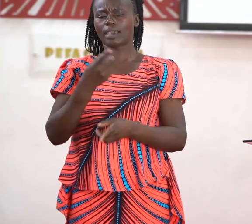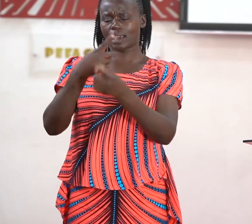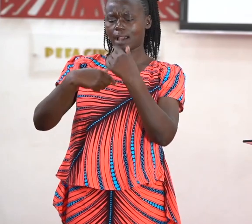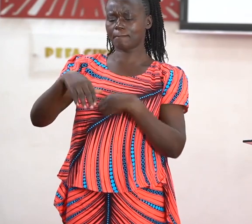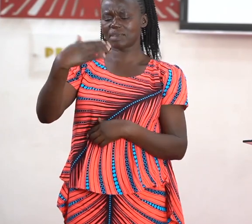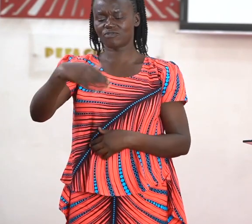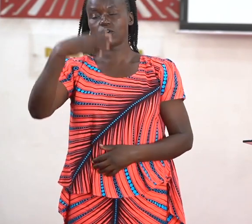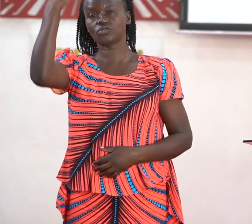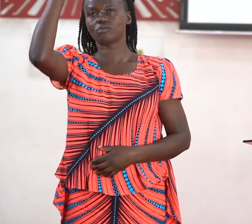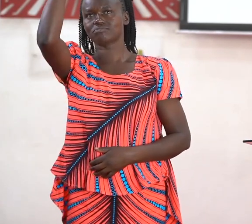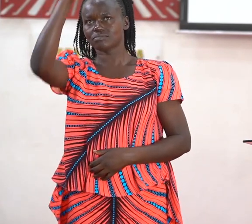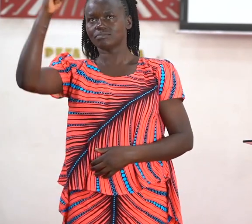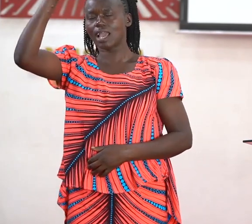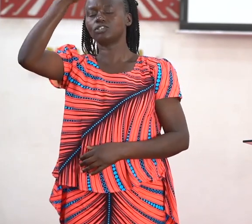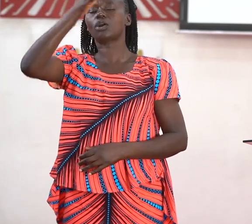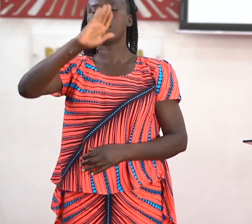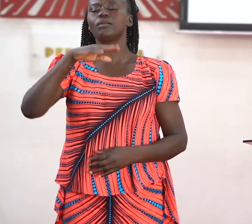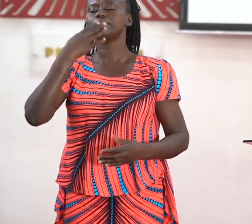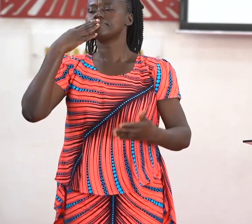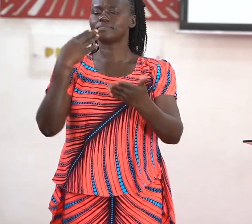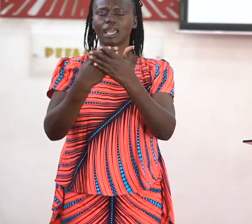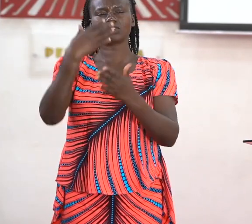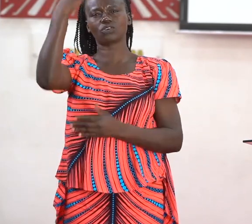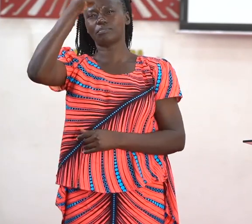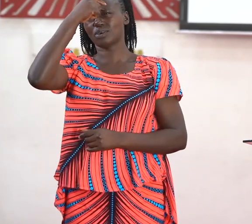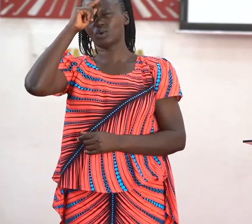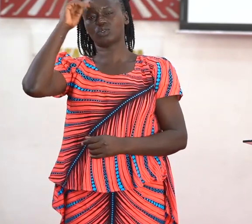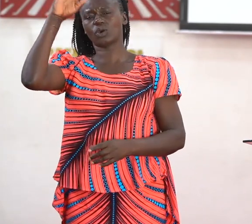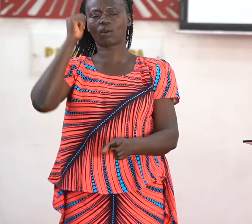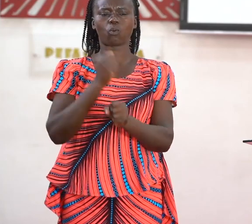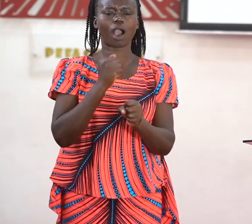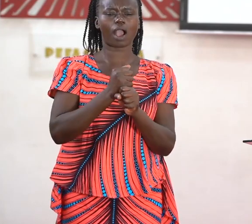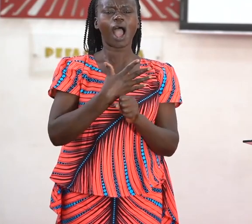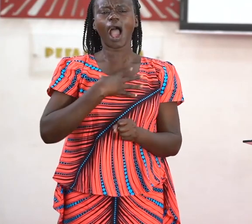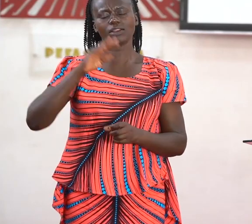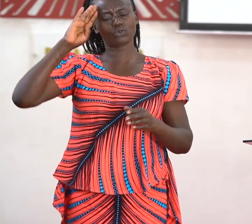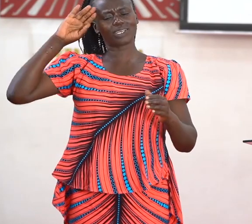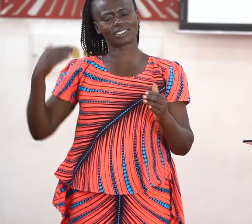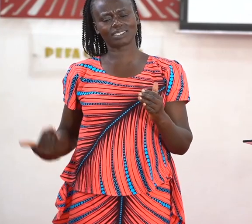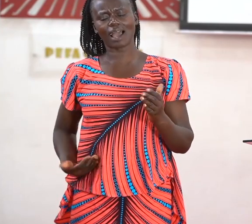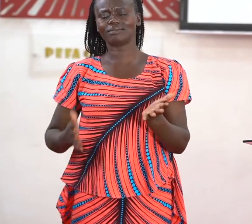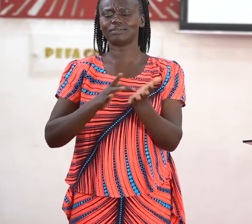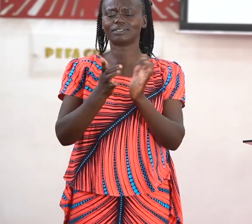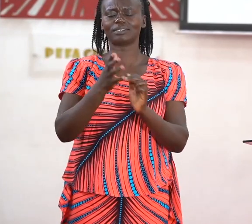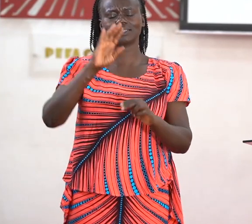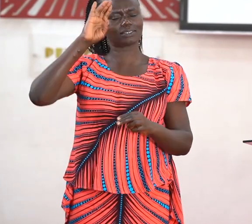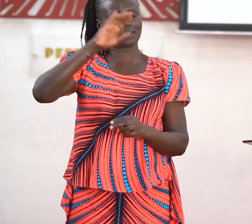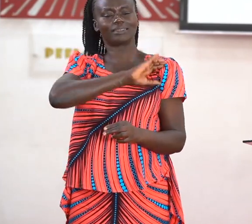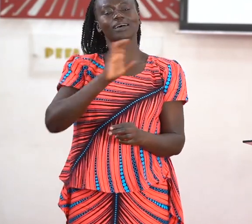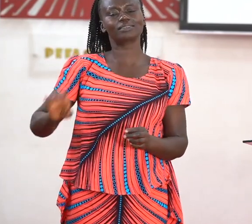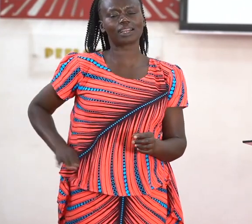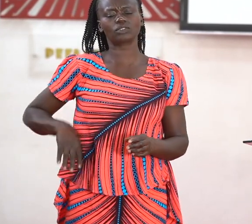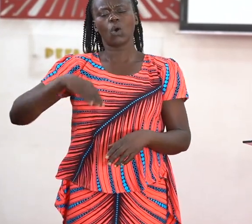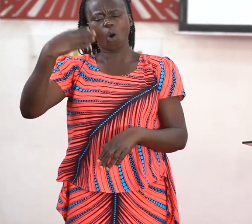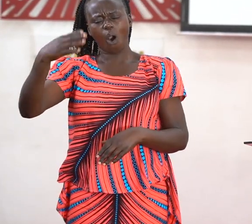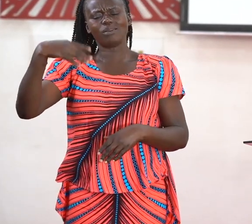mighty God. We thank you, dear Lord, that you are at work. And your son, Jesus Christ, you are always at